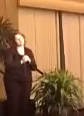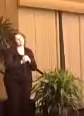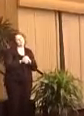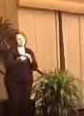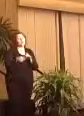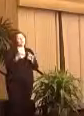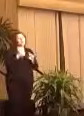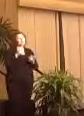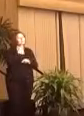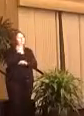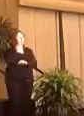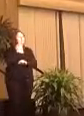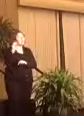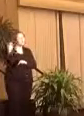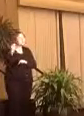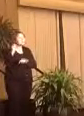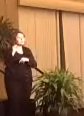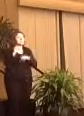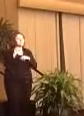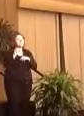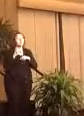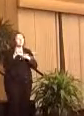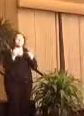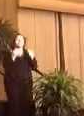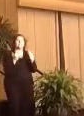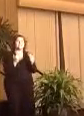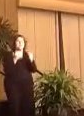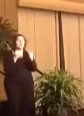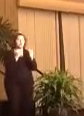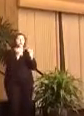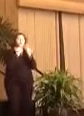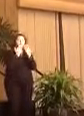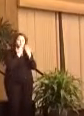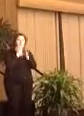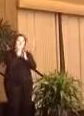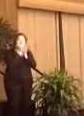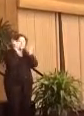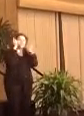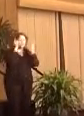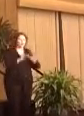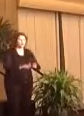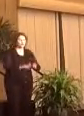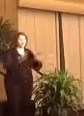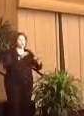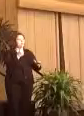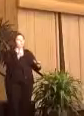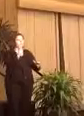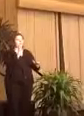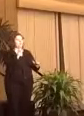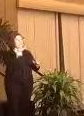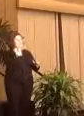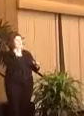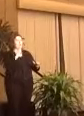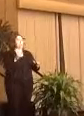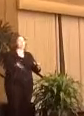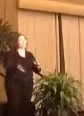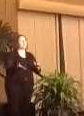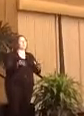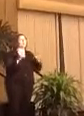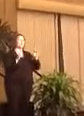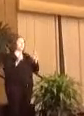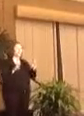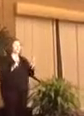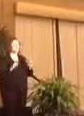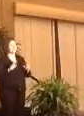she's from Massachusetts. It's now thankfully illegal to race greyhounds there. So hopefully her relatives are now unemployed.